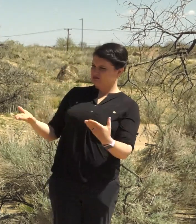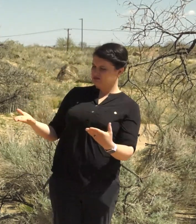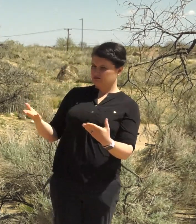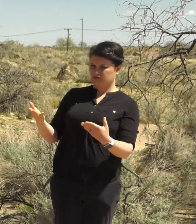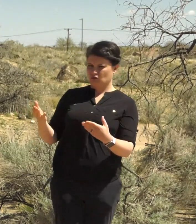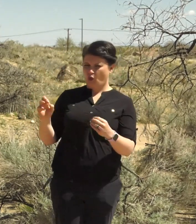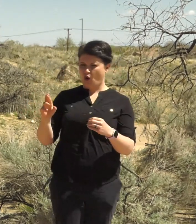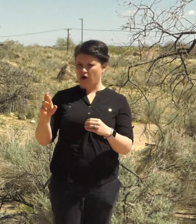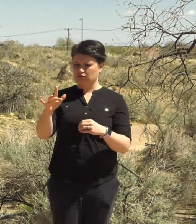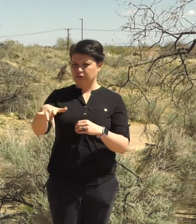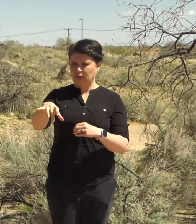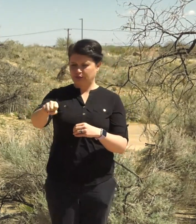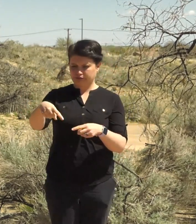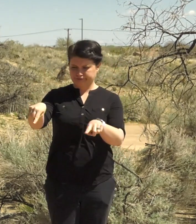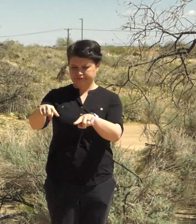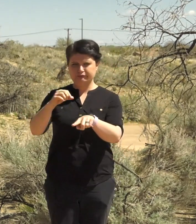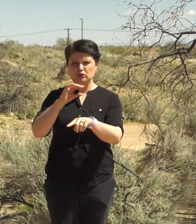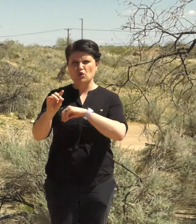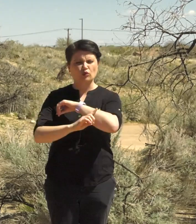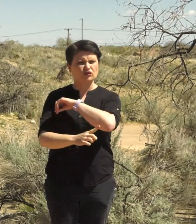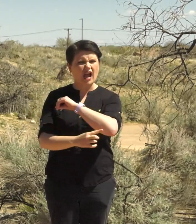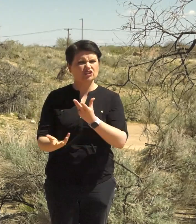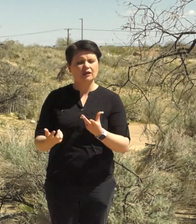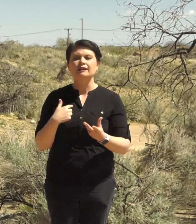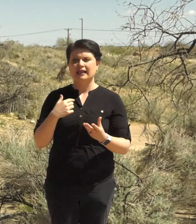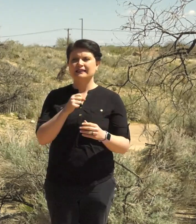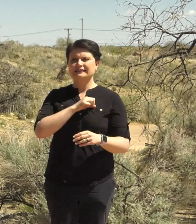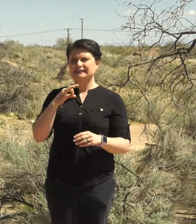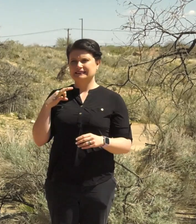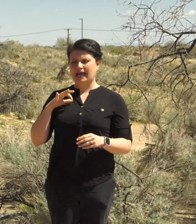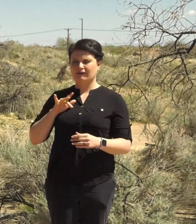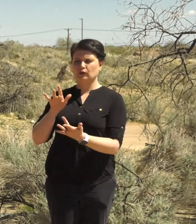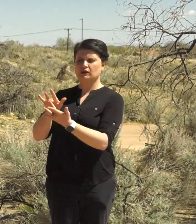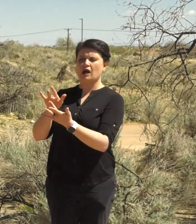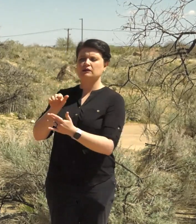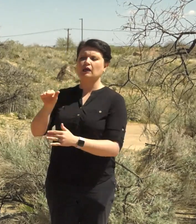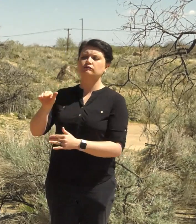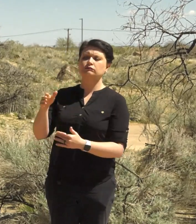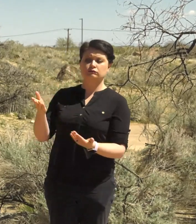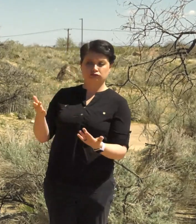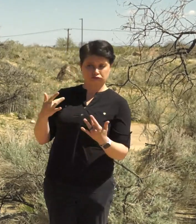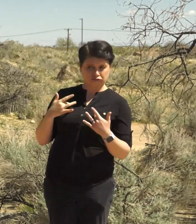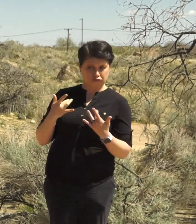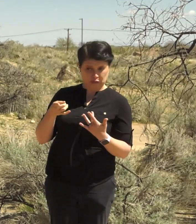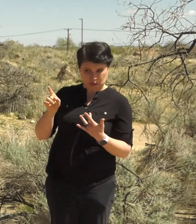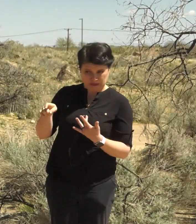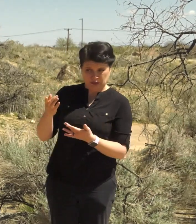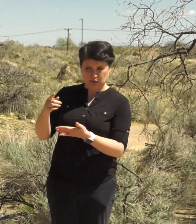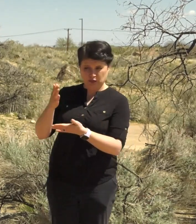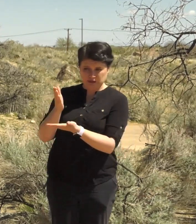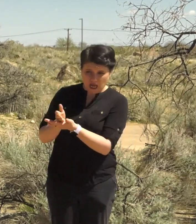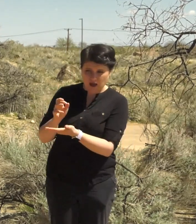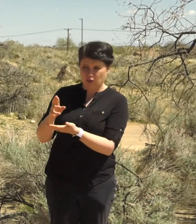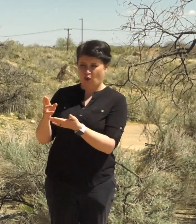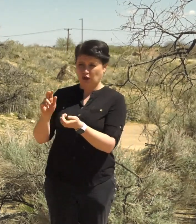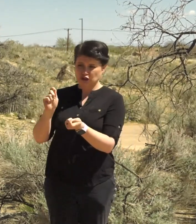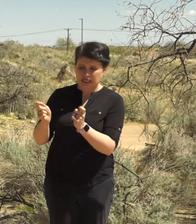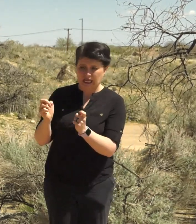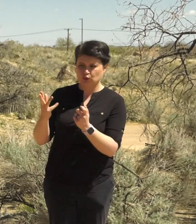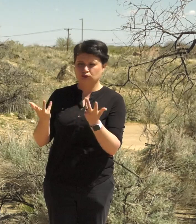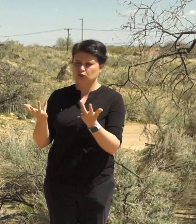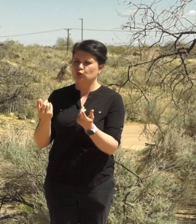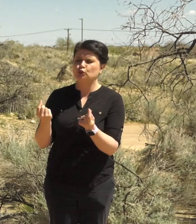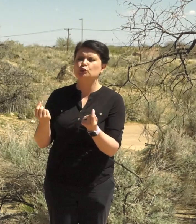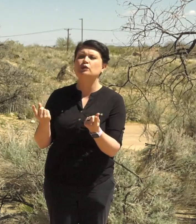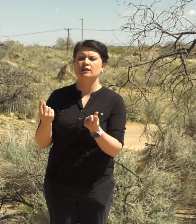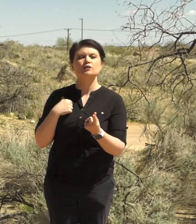that their refuse cans aren't being used, we do have staff contacting those businesses to see if they need to have their contracts changed. So we will